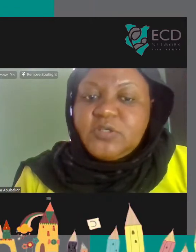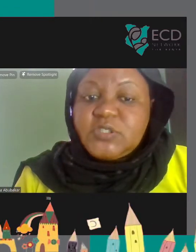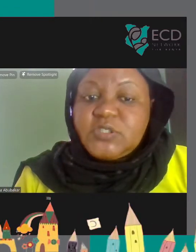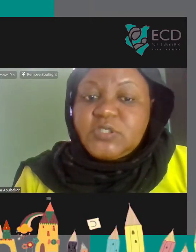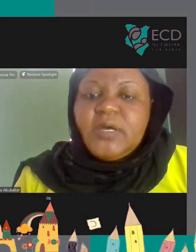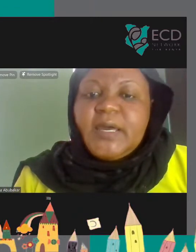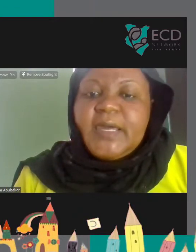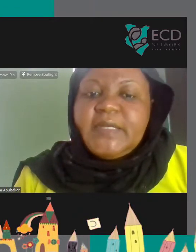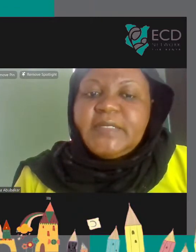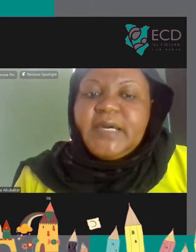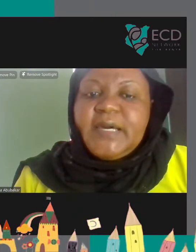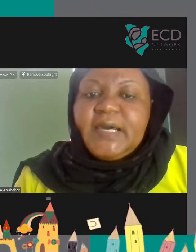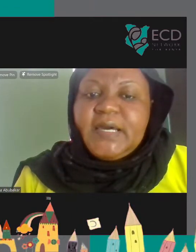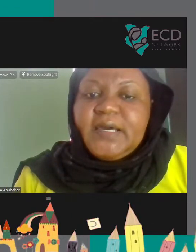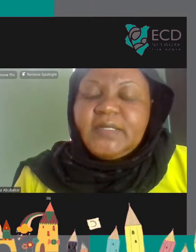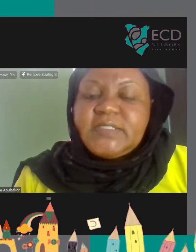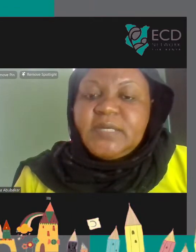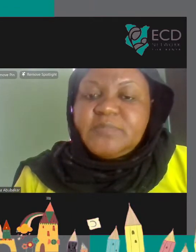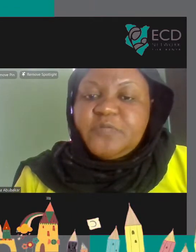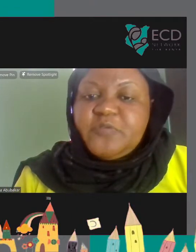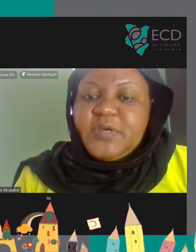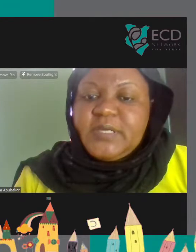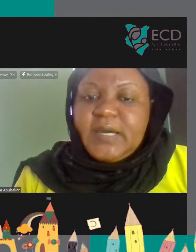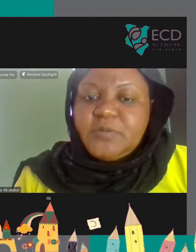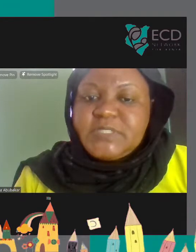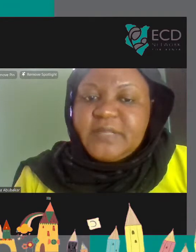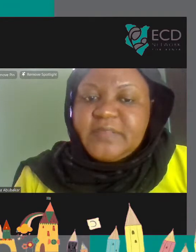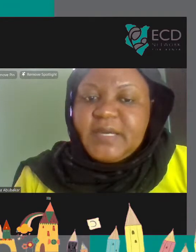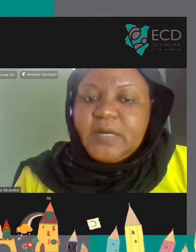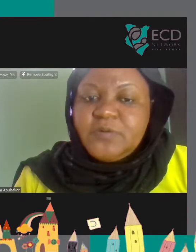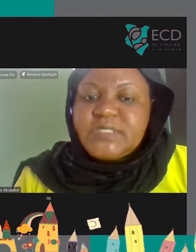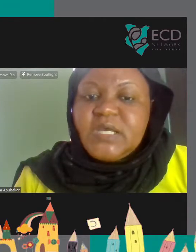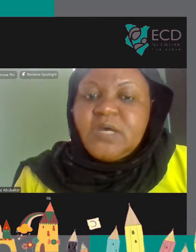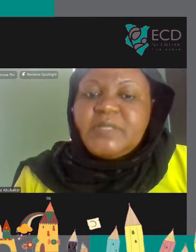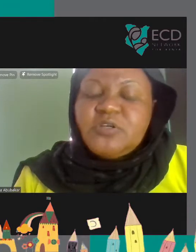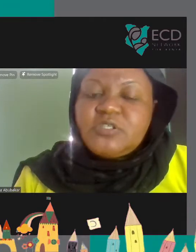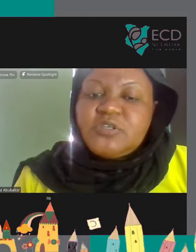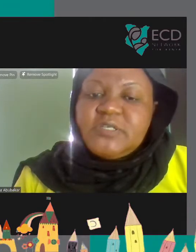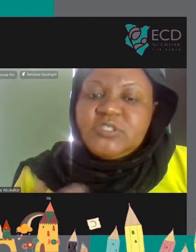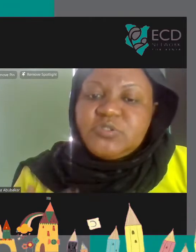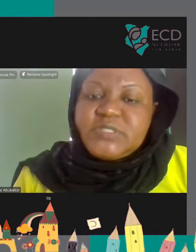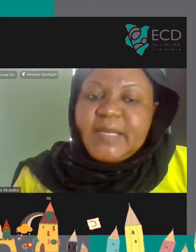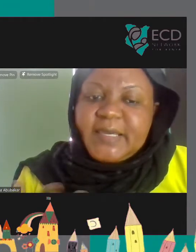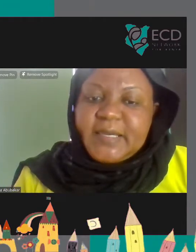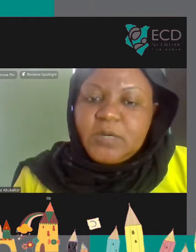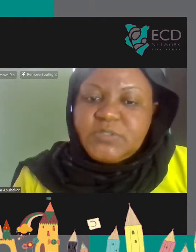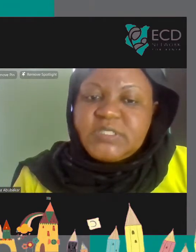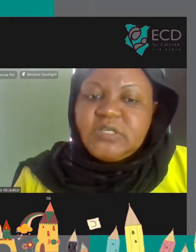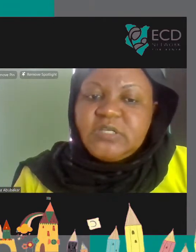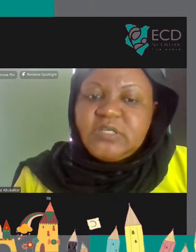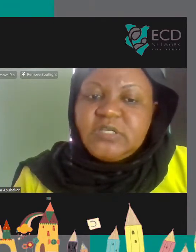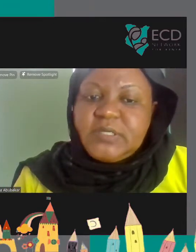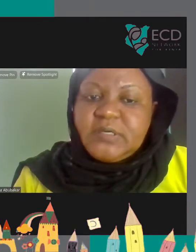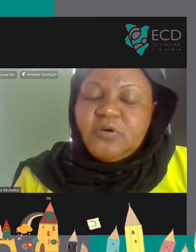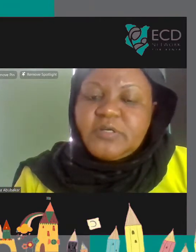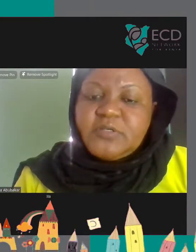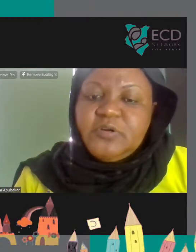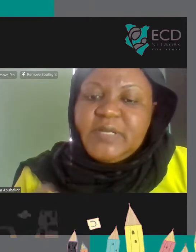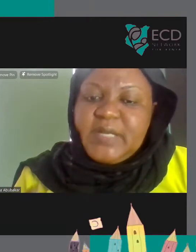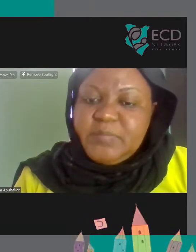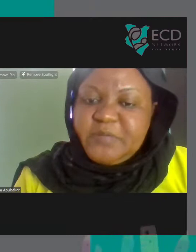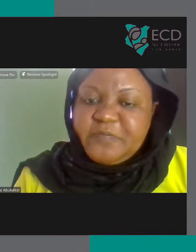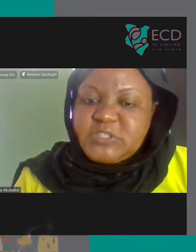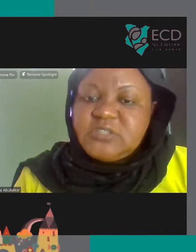a lot more, and in terms of going outside the house, but also issues like counting, drawing,